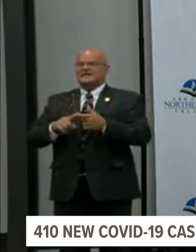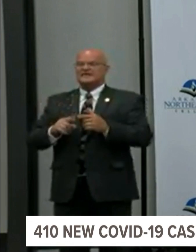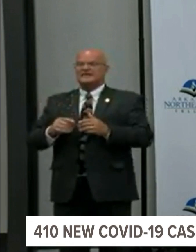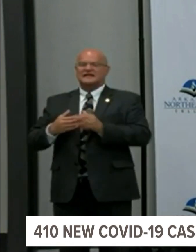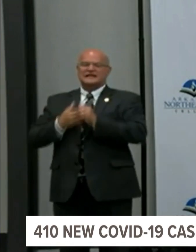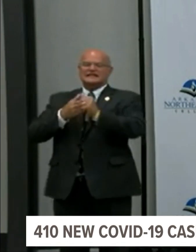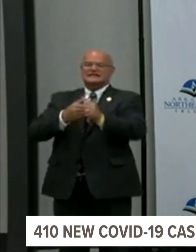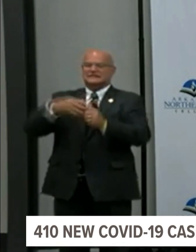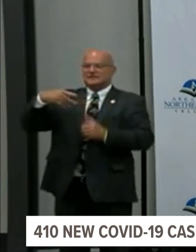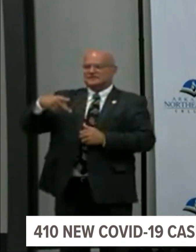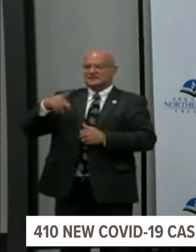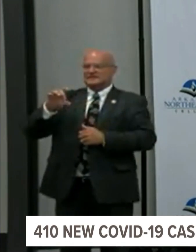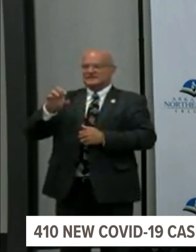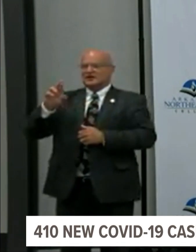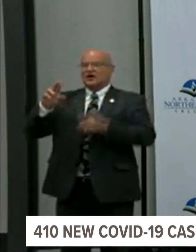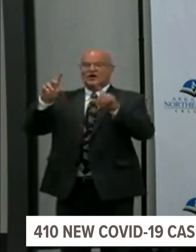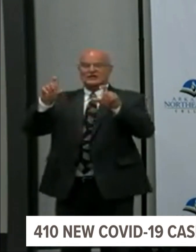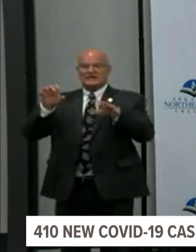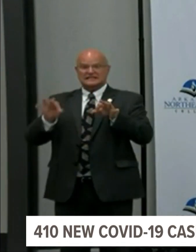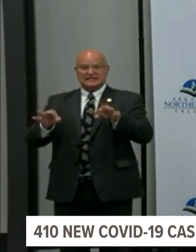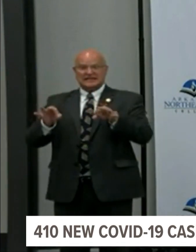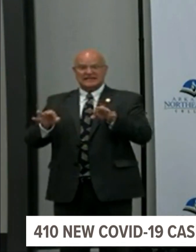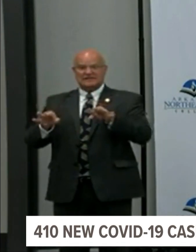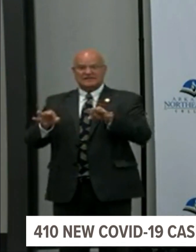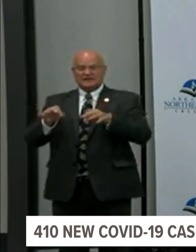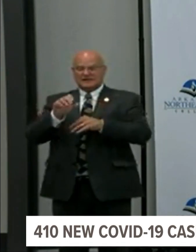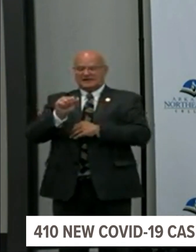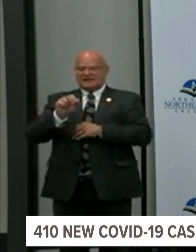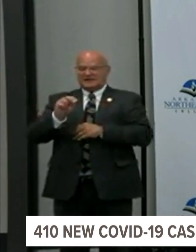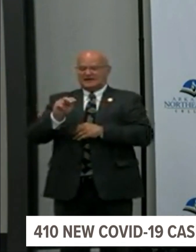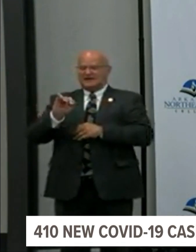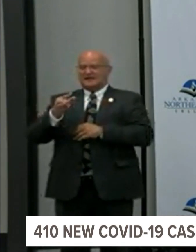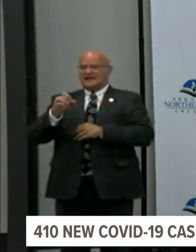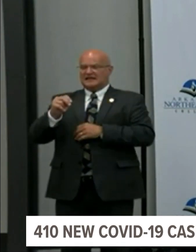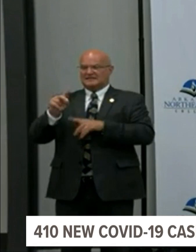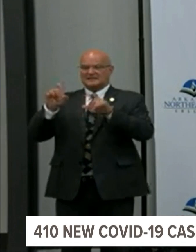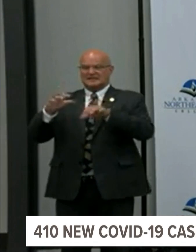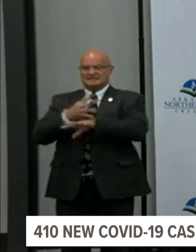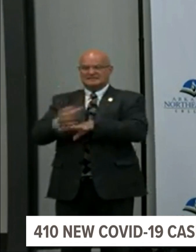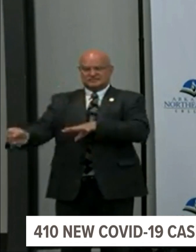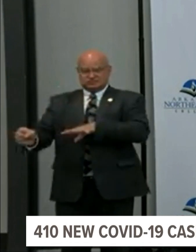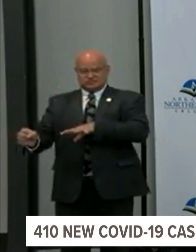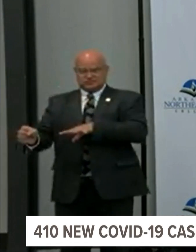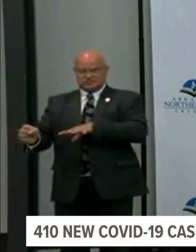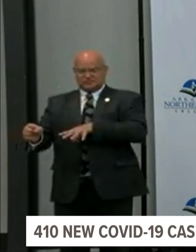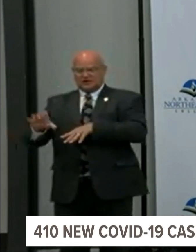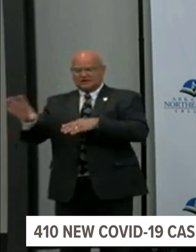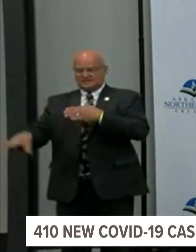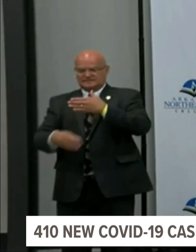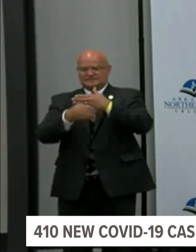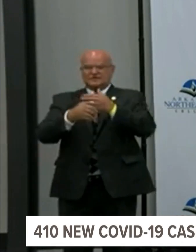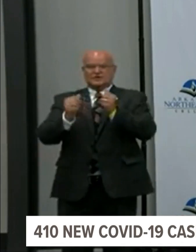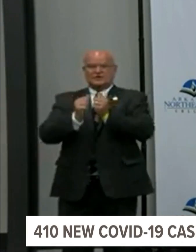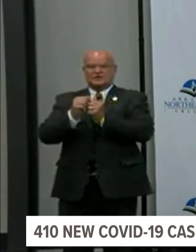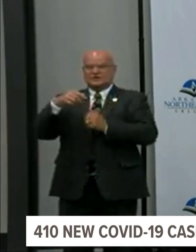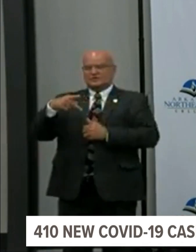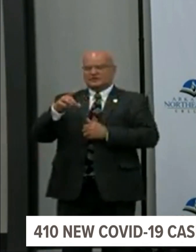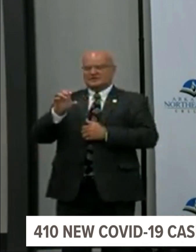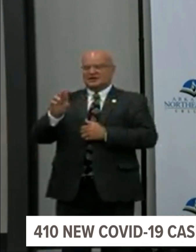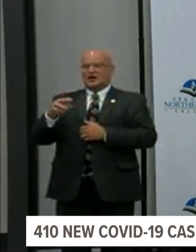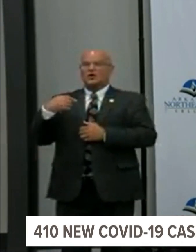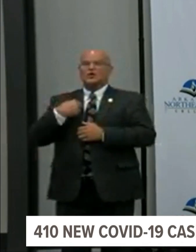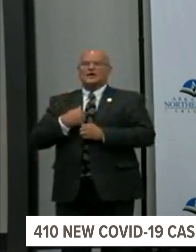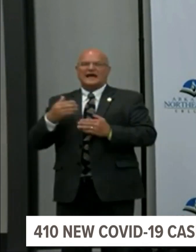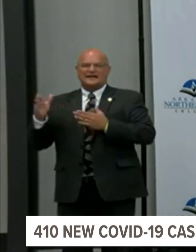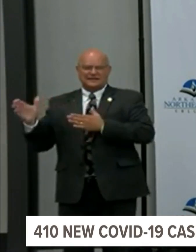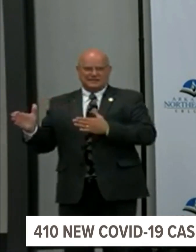PCR test, and that if we are out of the antigen test or we need to supplement that, we have the